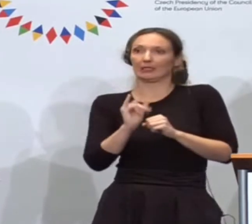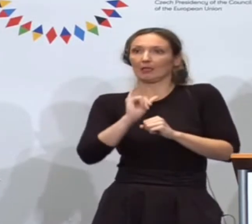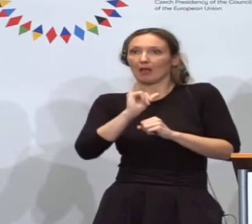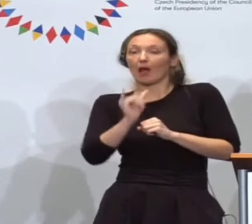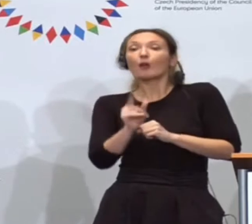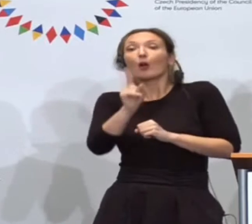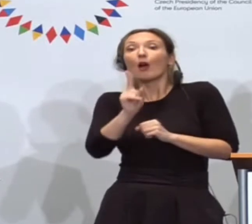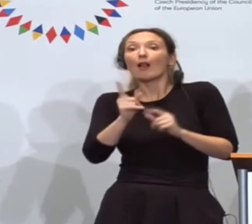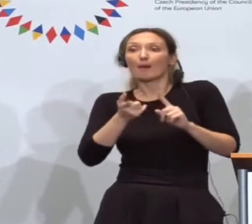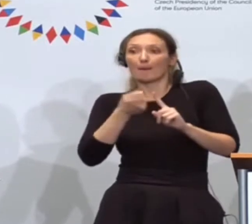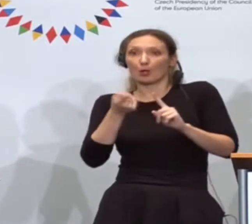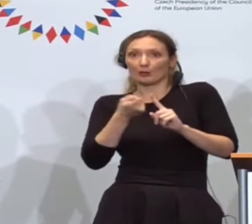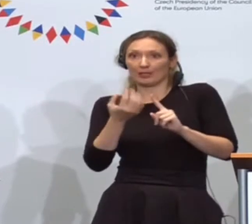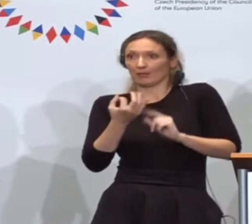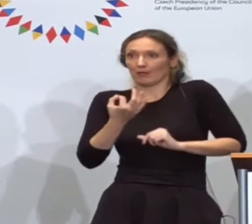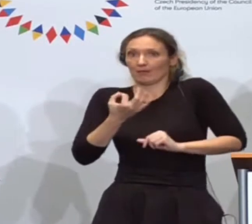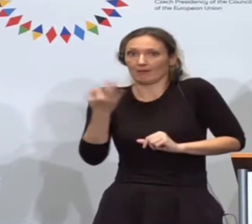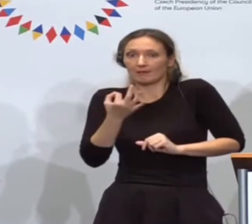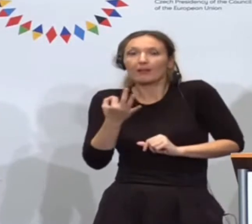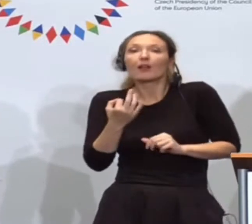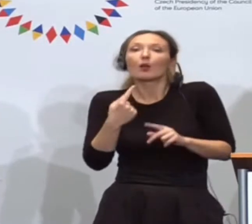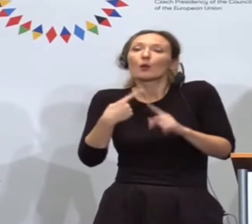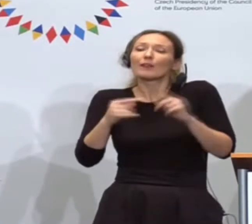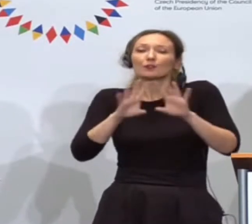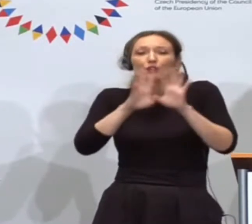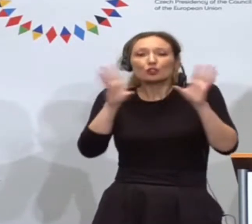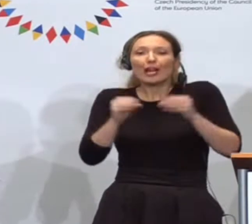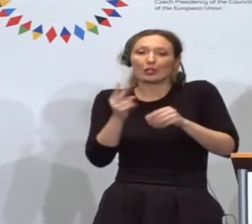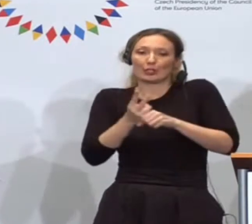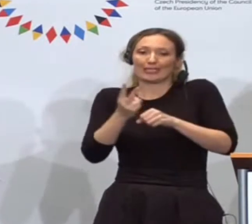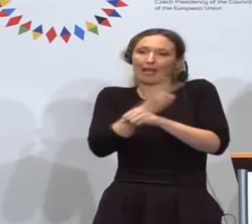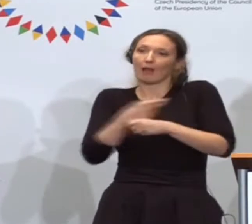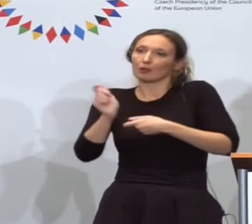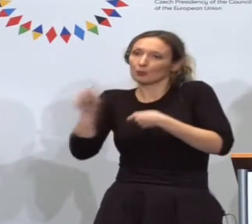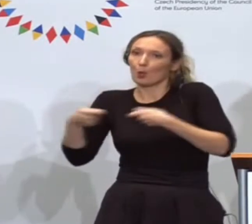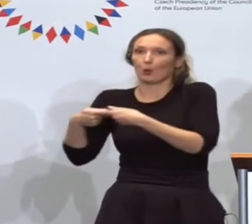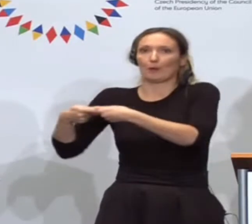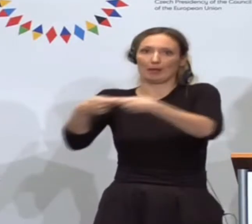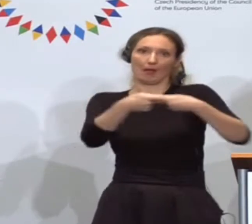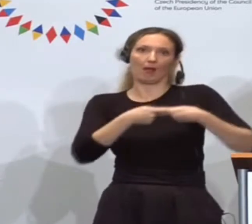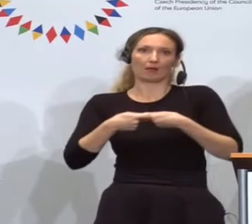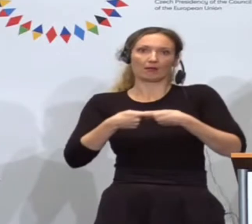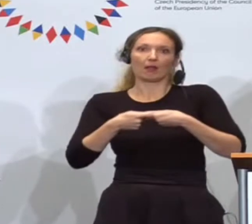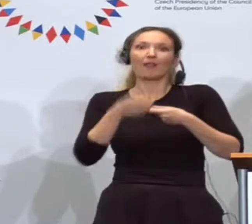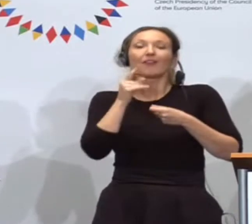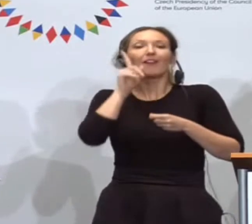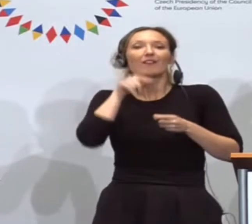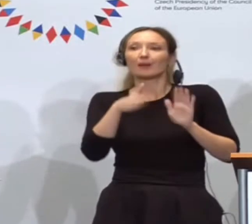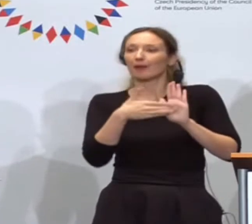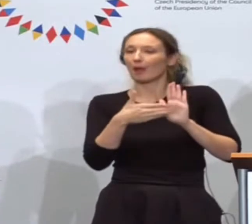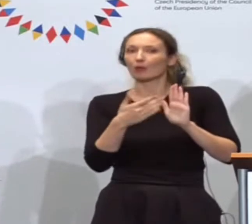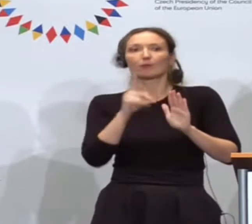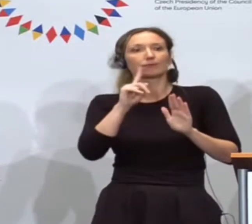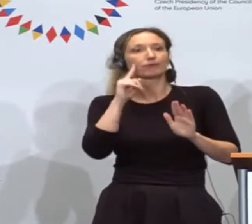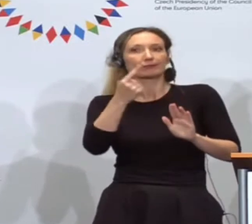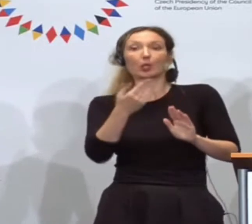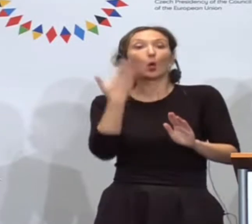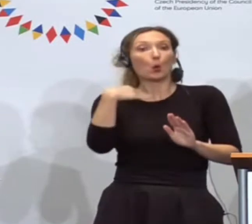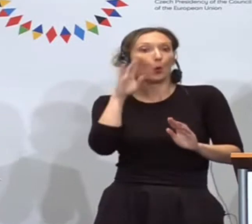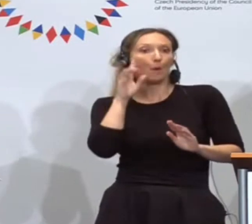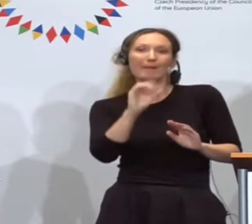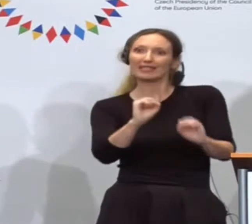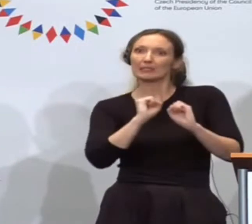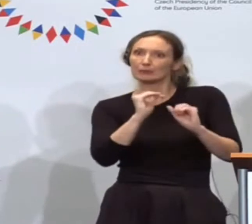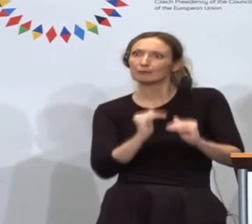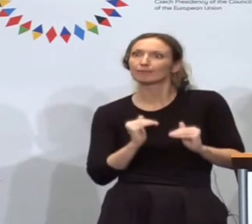looking for the speciality of each one of them. High-level training, organizing logistics, organizing